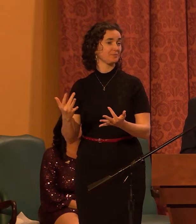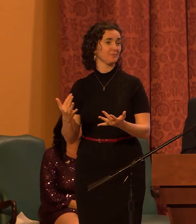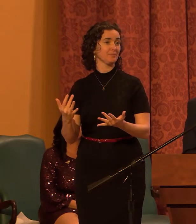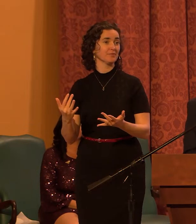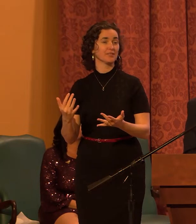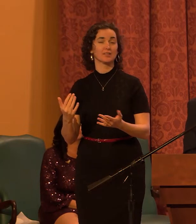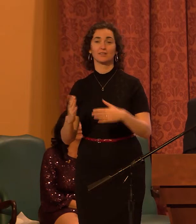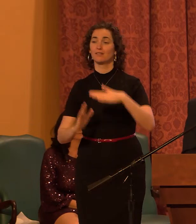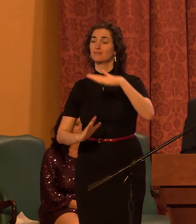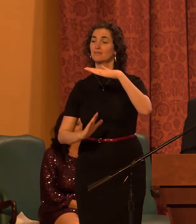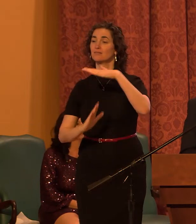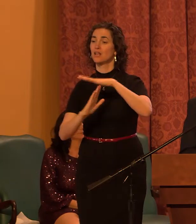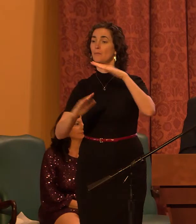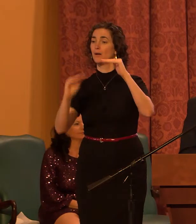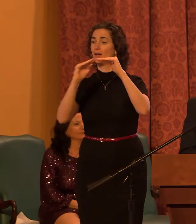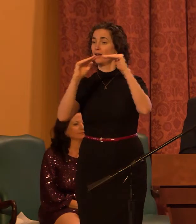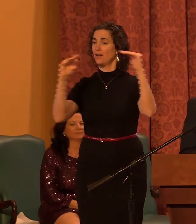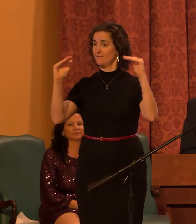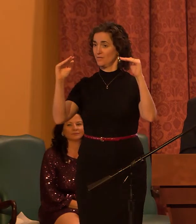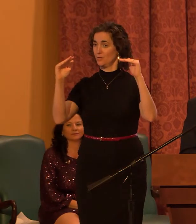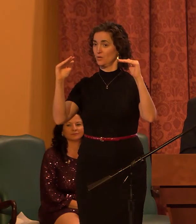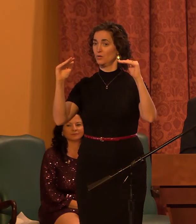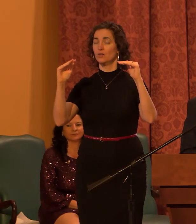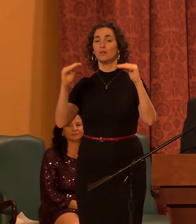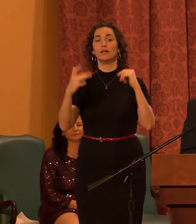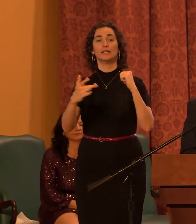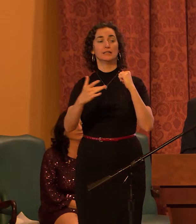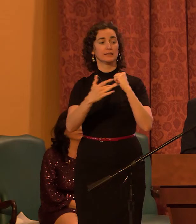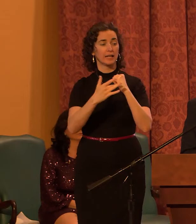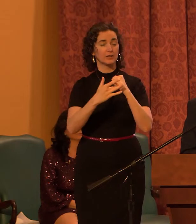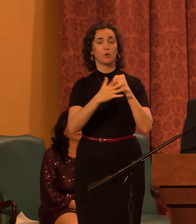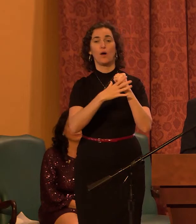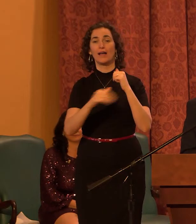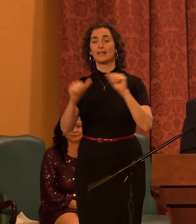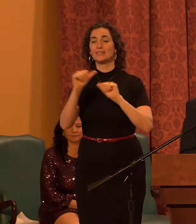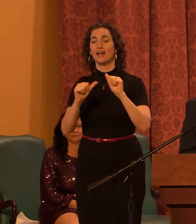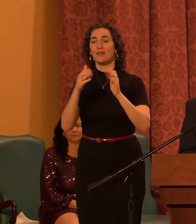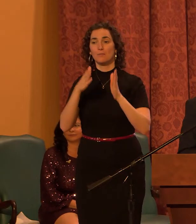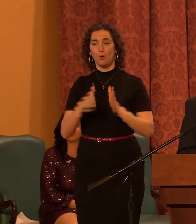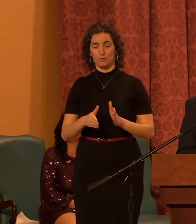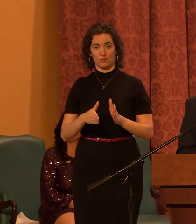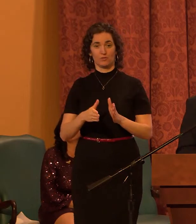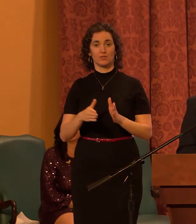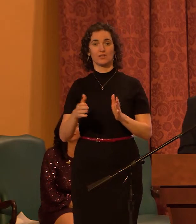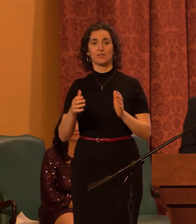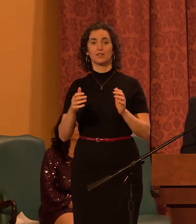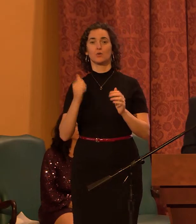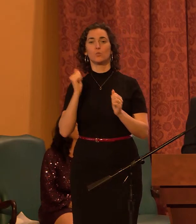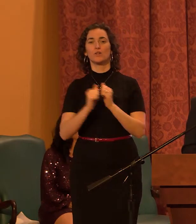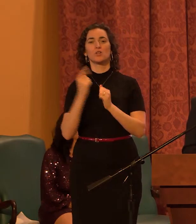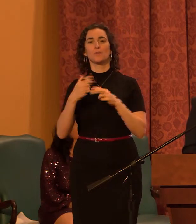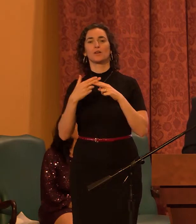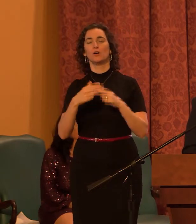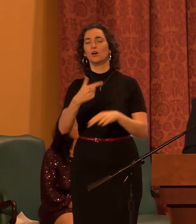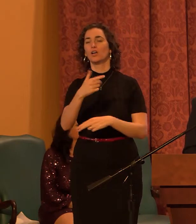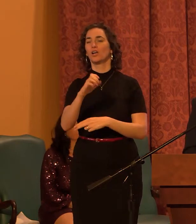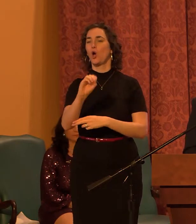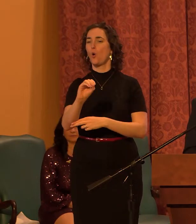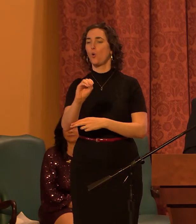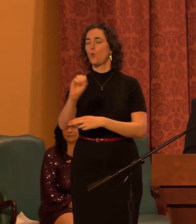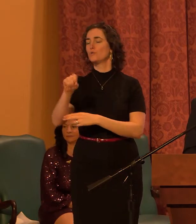the top-level technical and scientific individual with something called